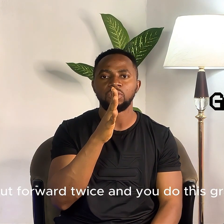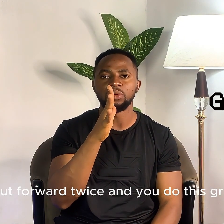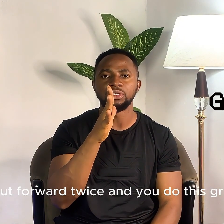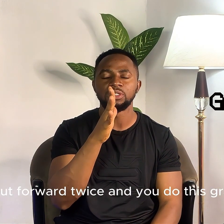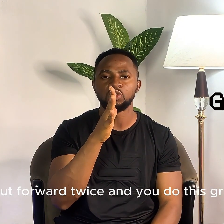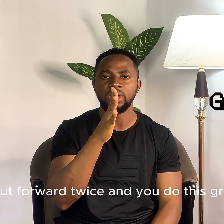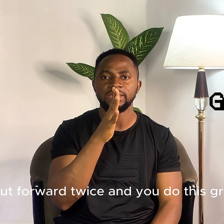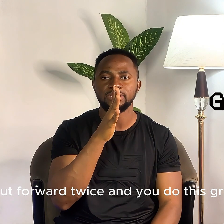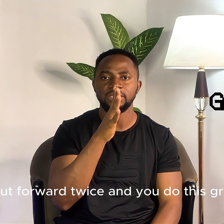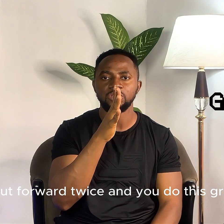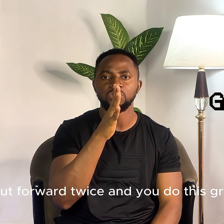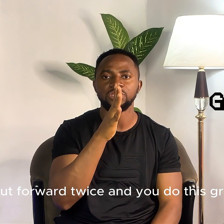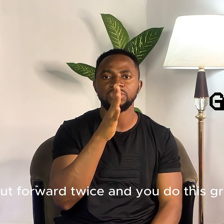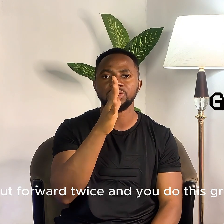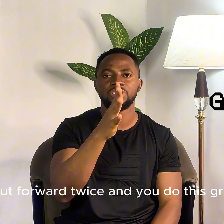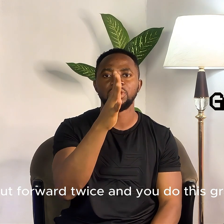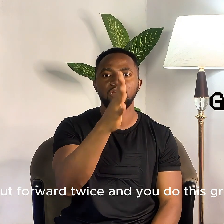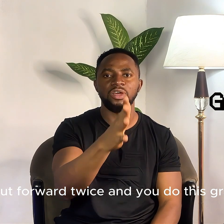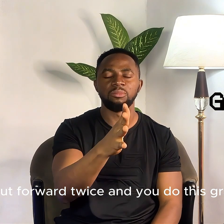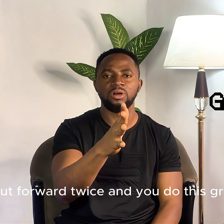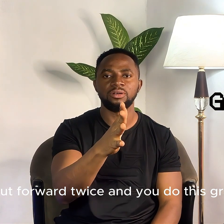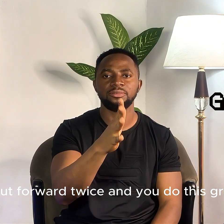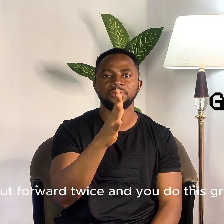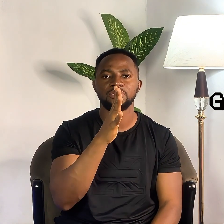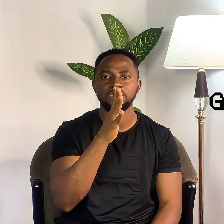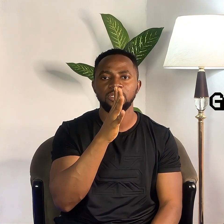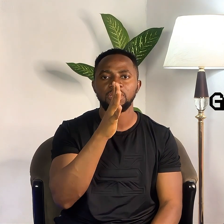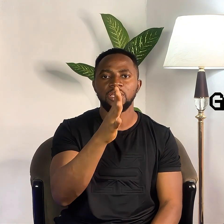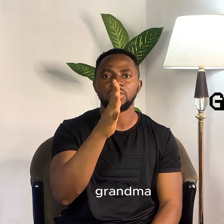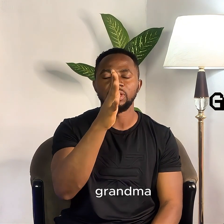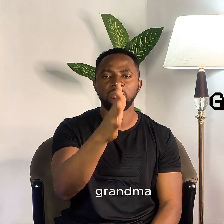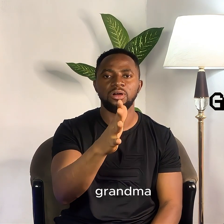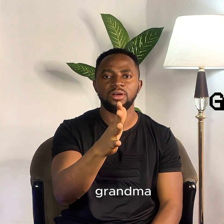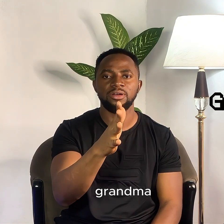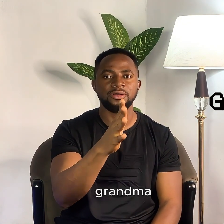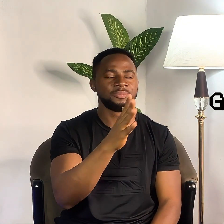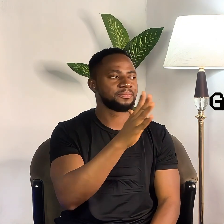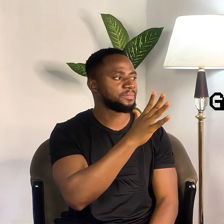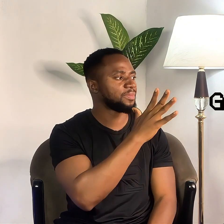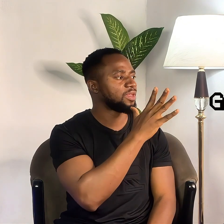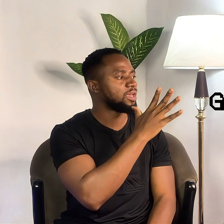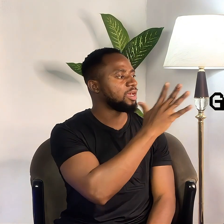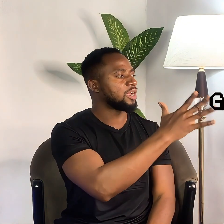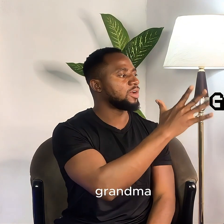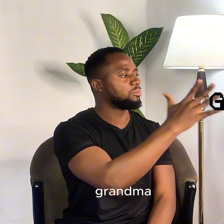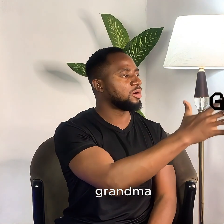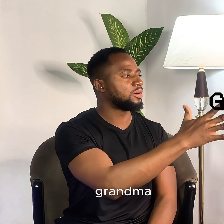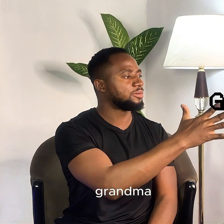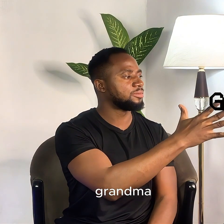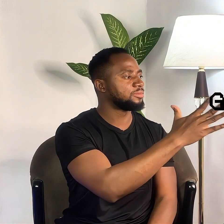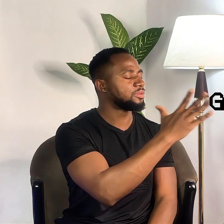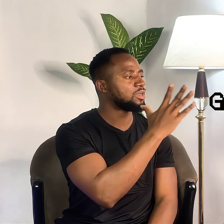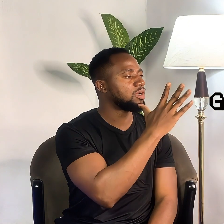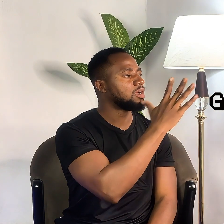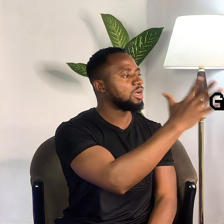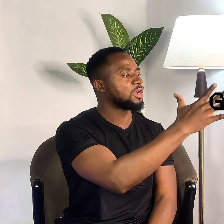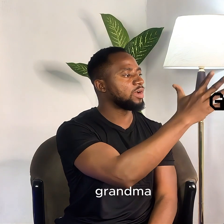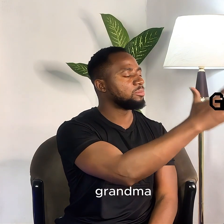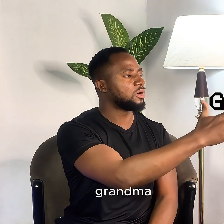forward twice. You do this. Grandma, grandma, grandma, grandma.